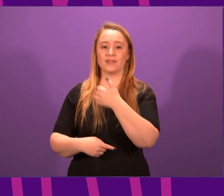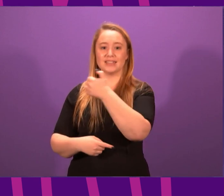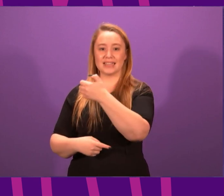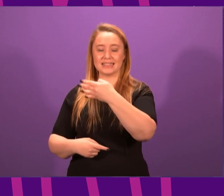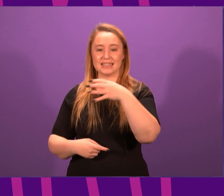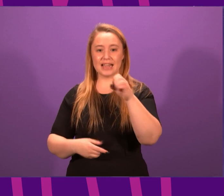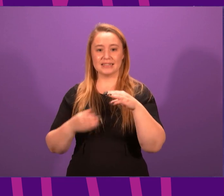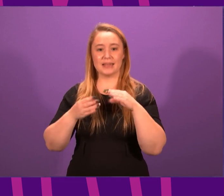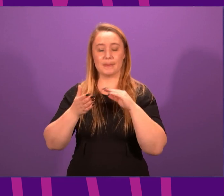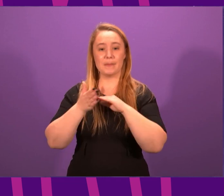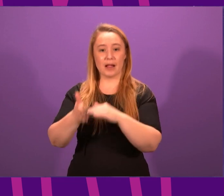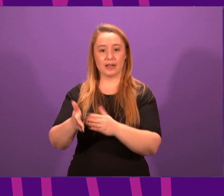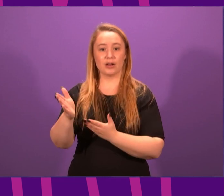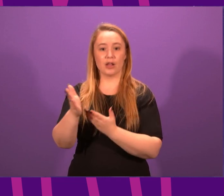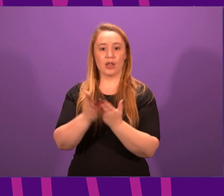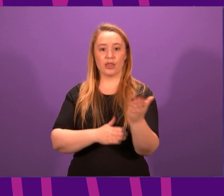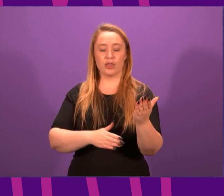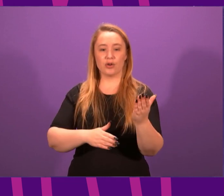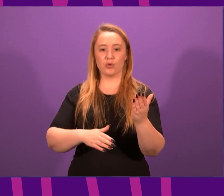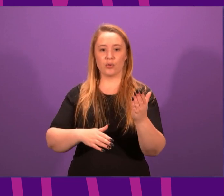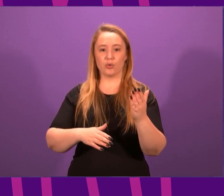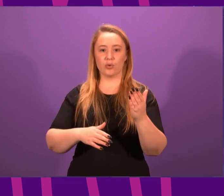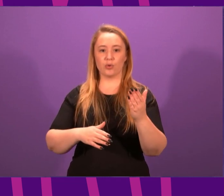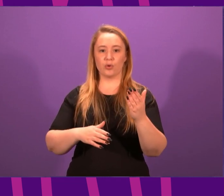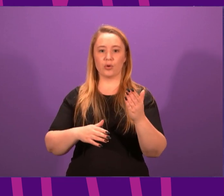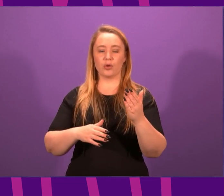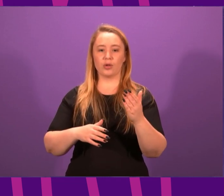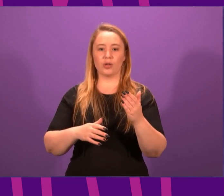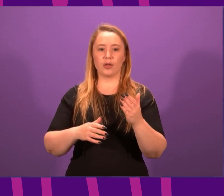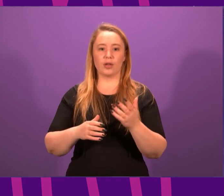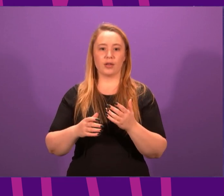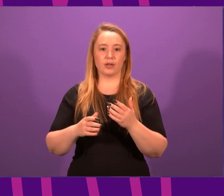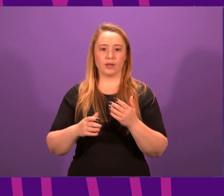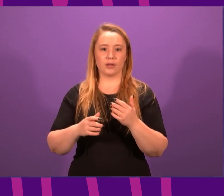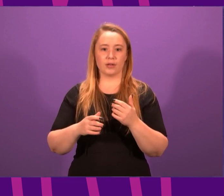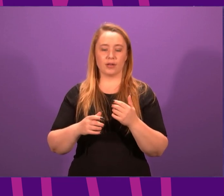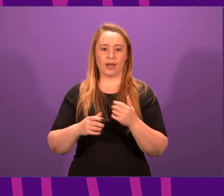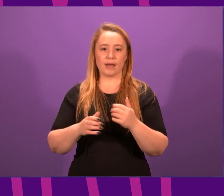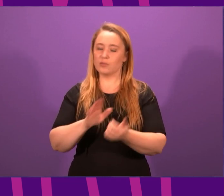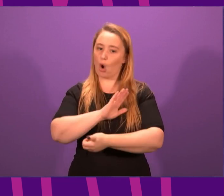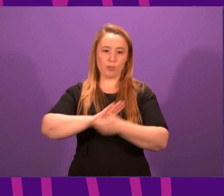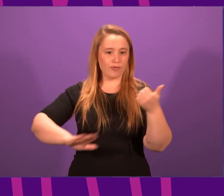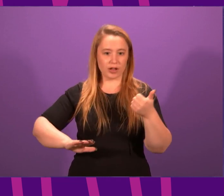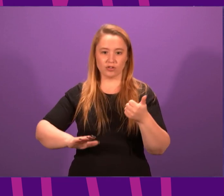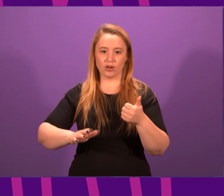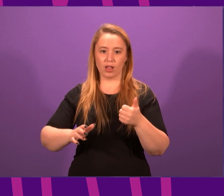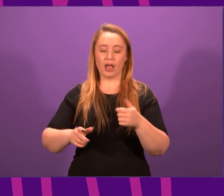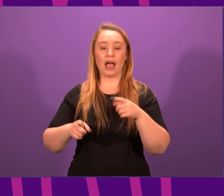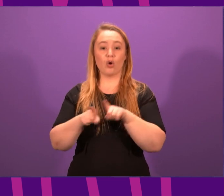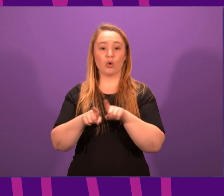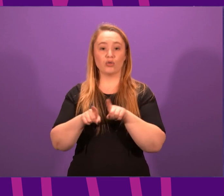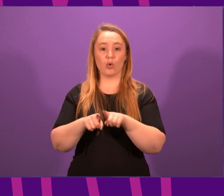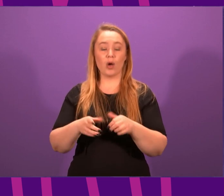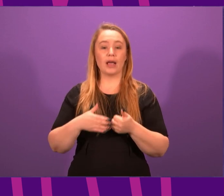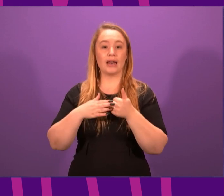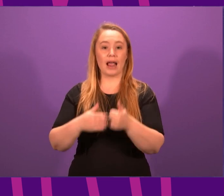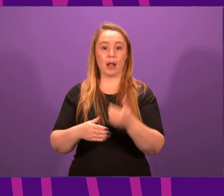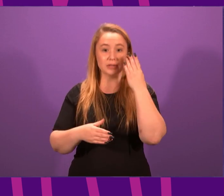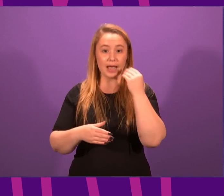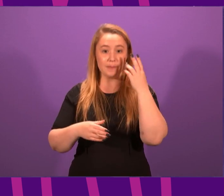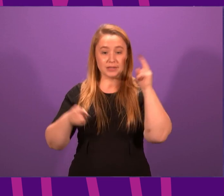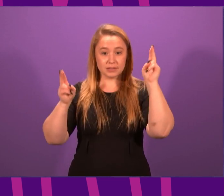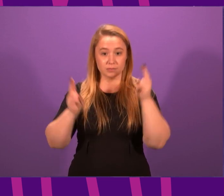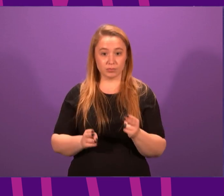million by helping to prevent 5,000 mental health cases, reduce cardiovascular disease, type 2 diabetes, etc., as well as adding